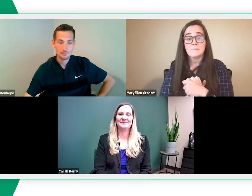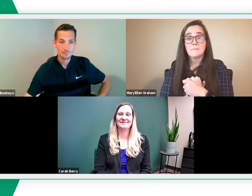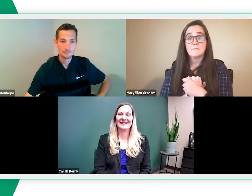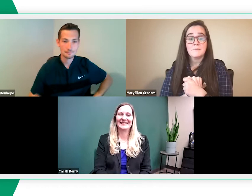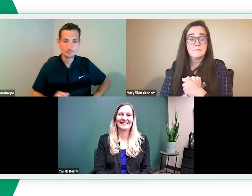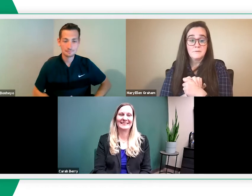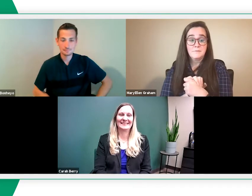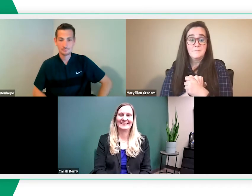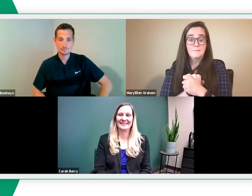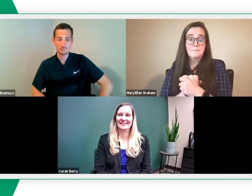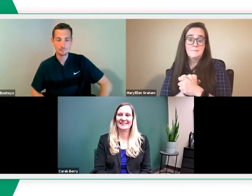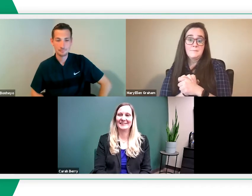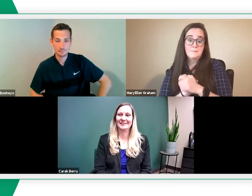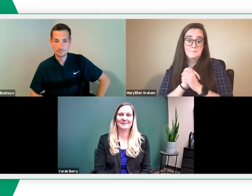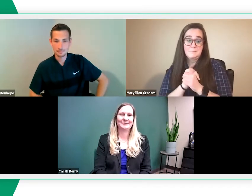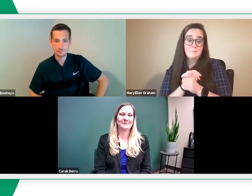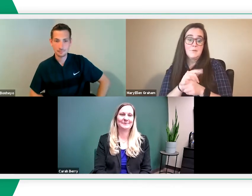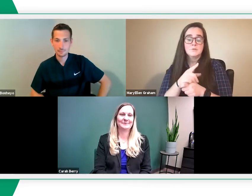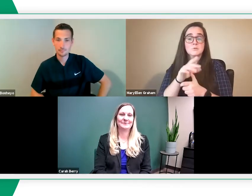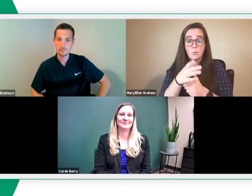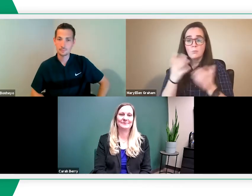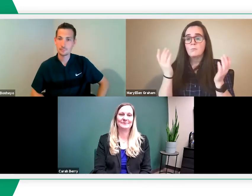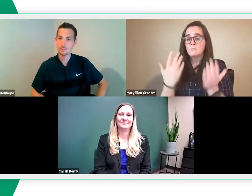the next question.